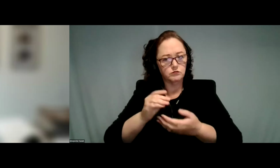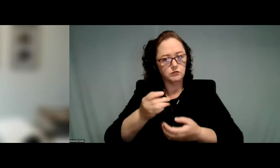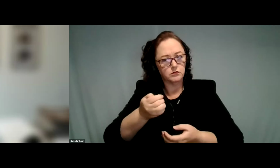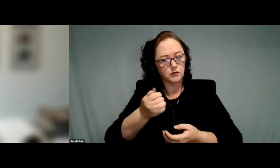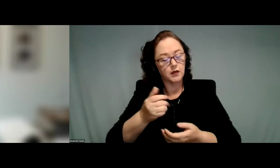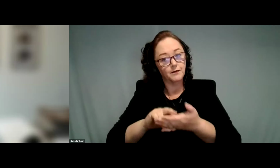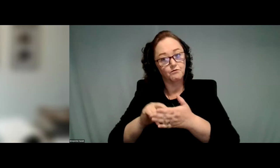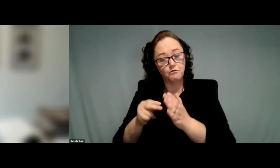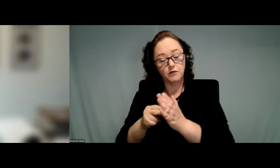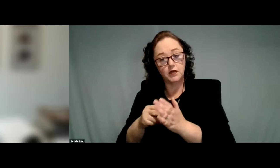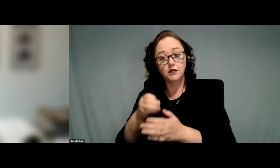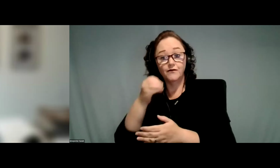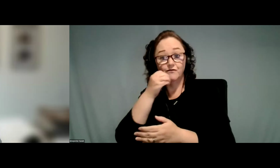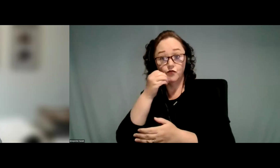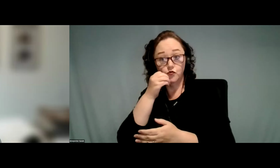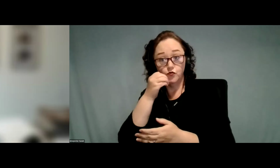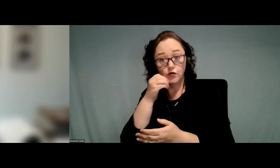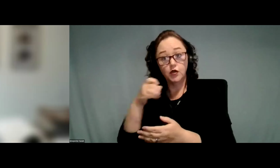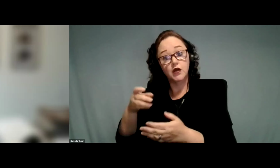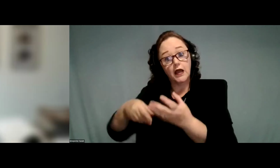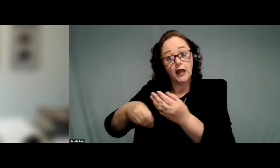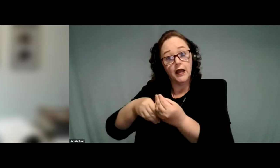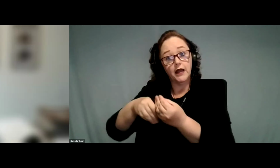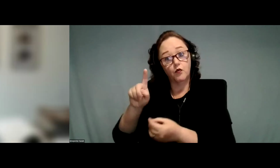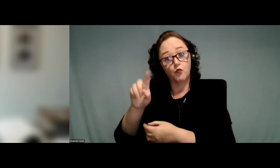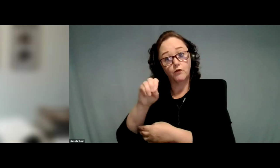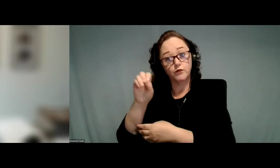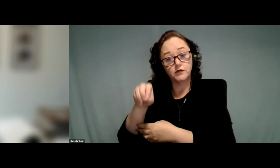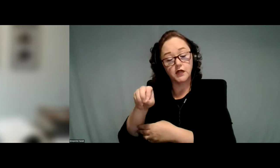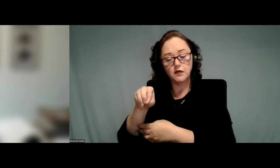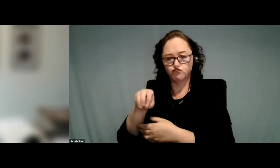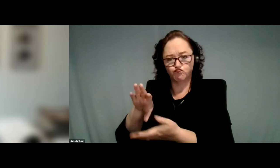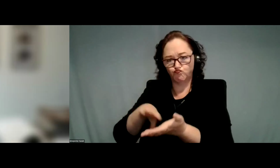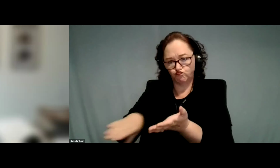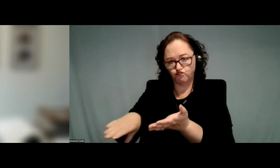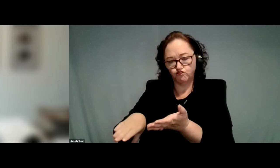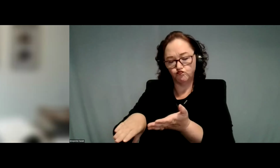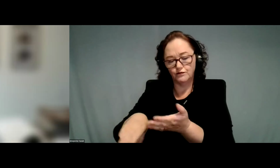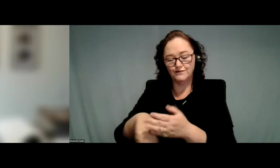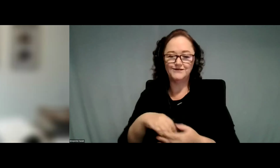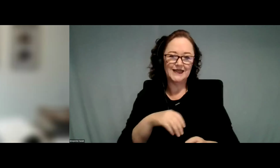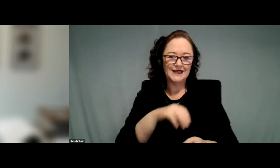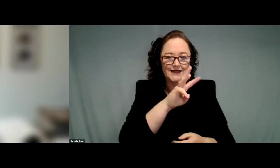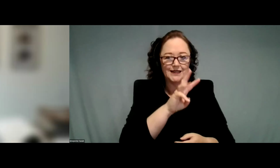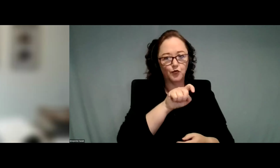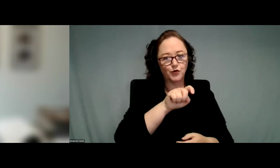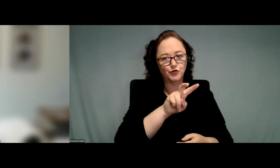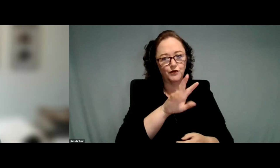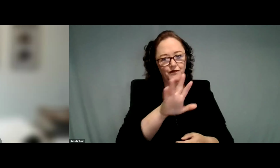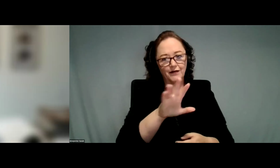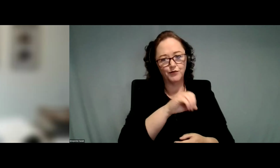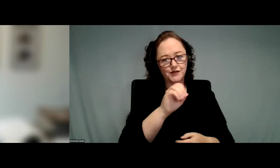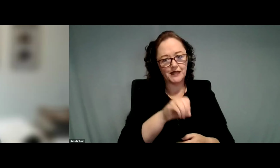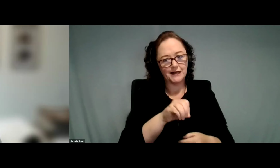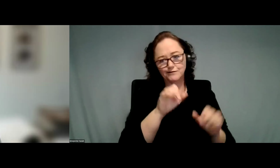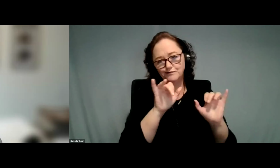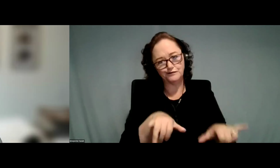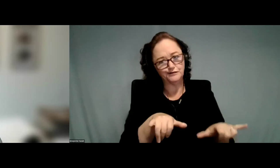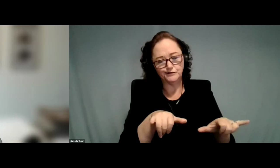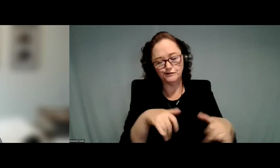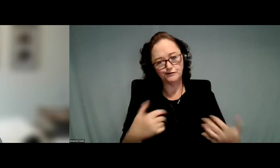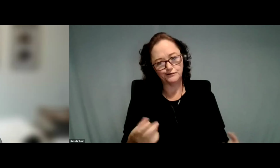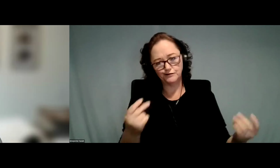been a forgiveness of that in recent times. No forgiveness of the 6.25%, sadly. And drugs and medical appliances have continued to be subject